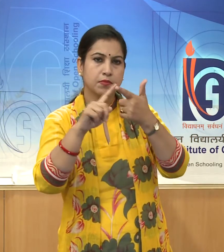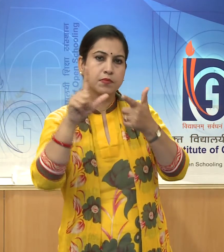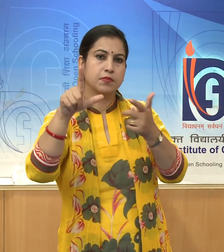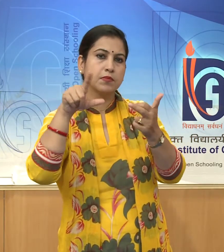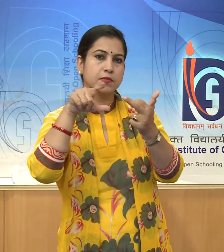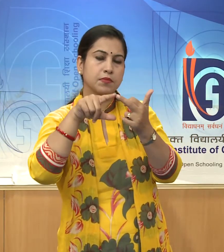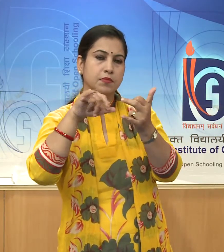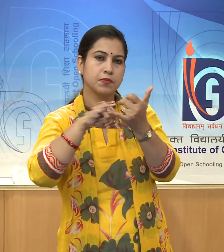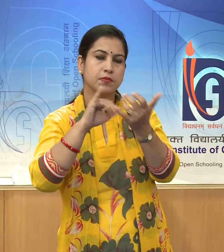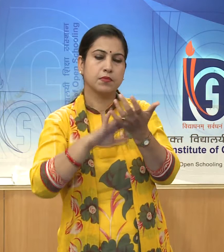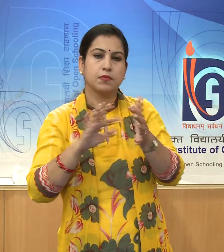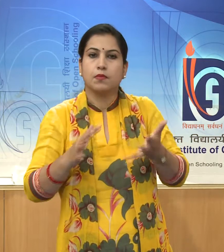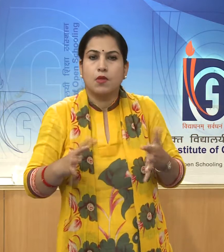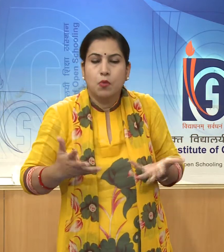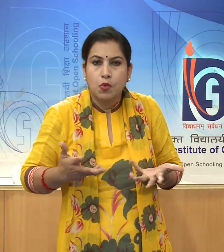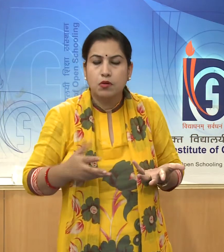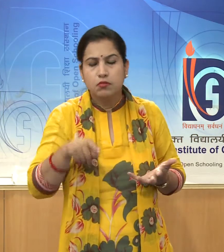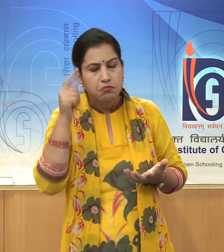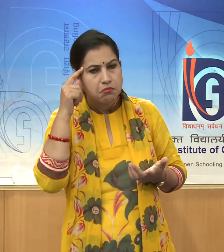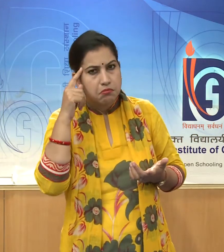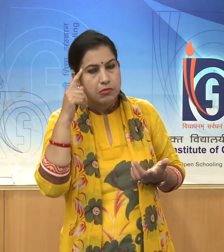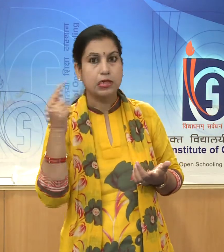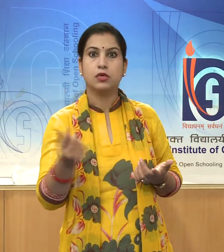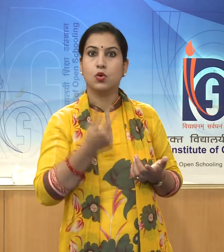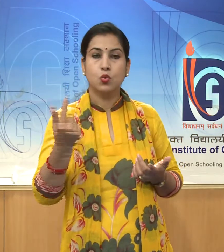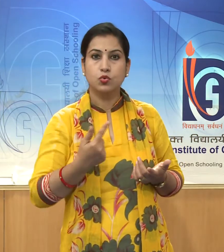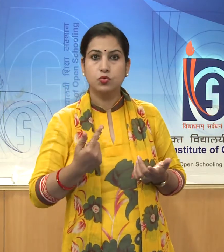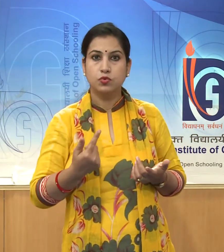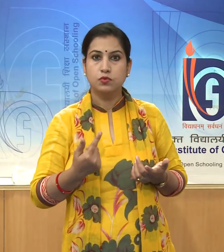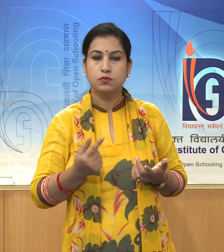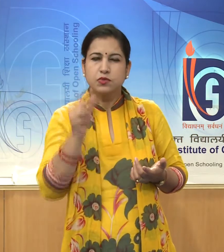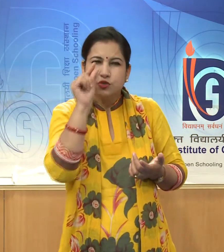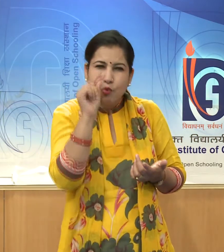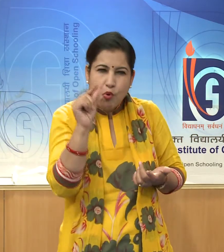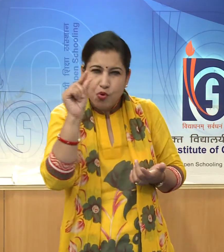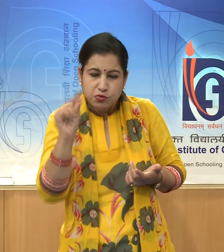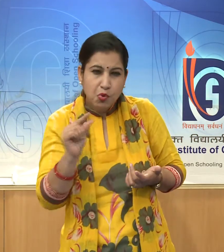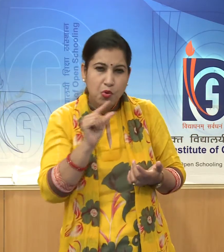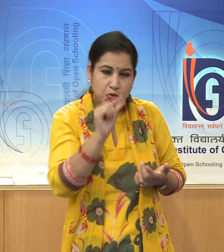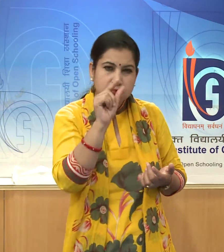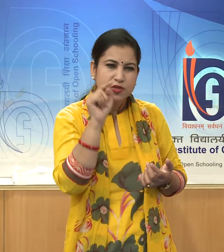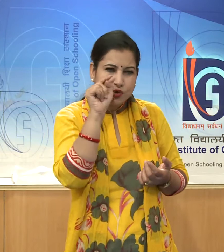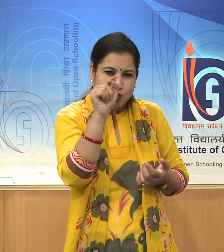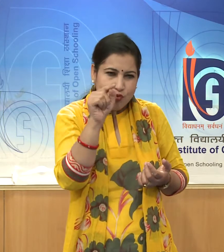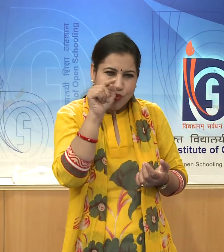the systematic use of tiny dots